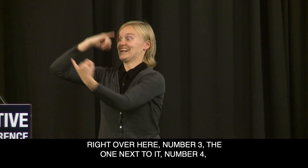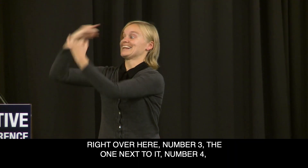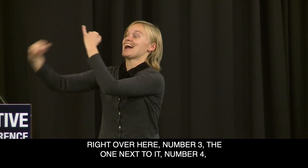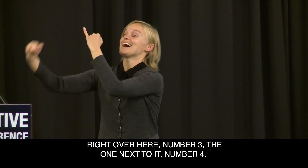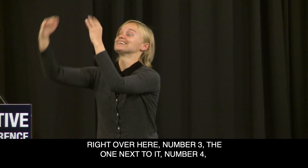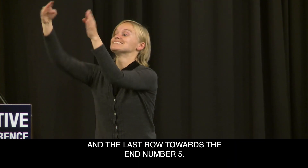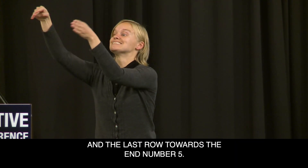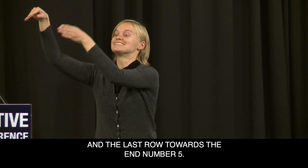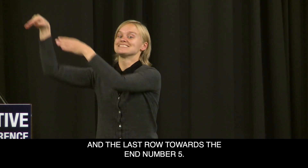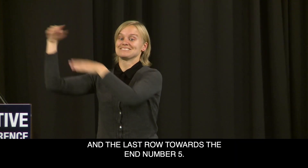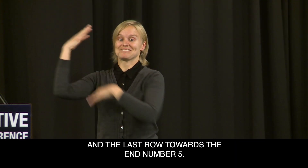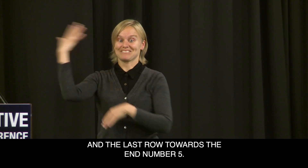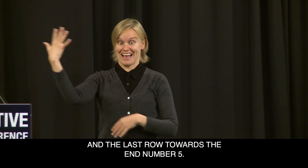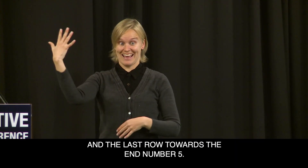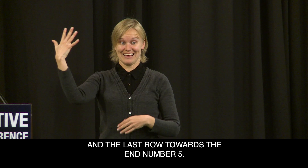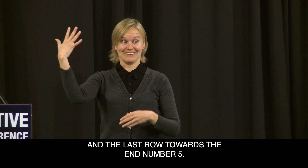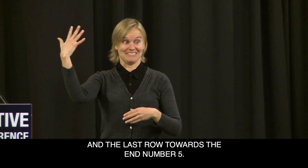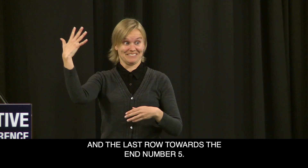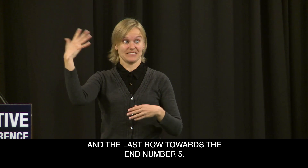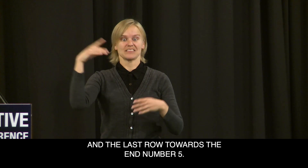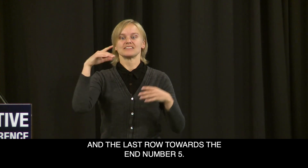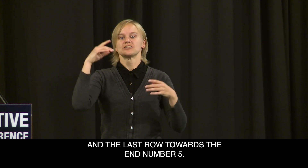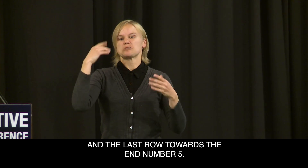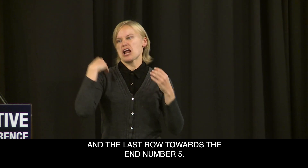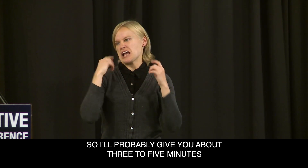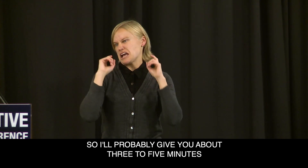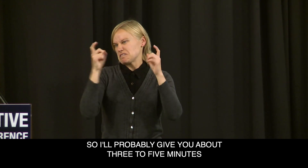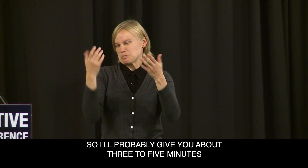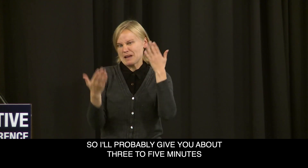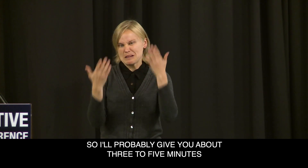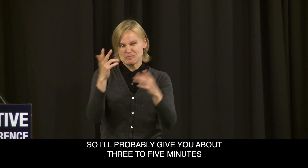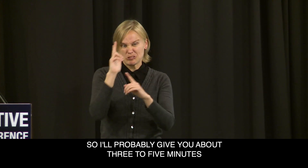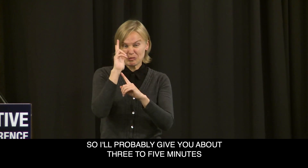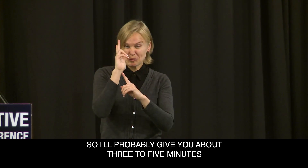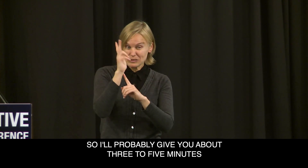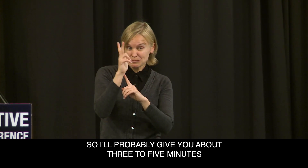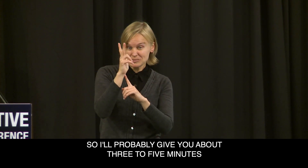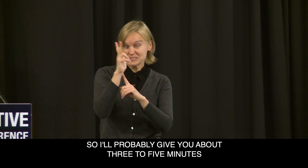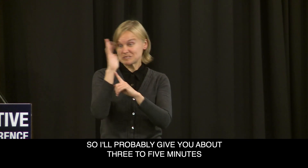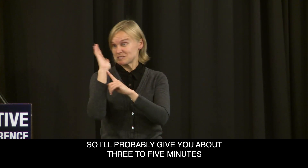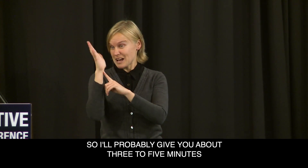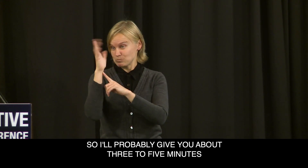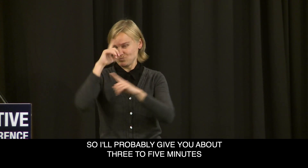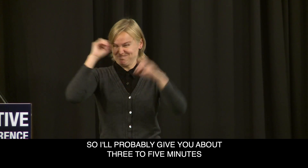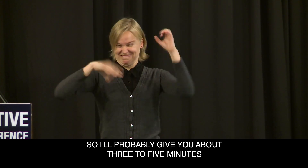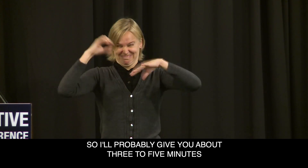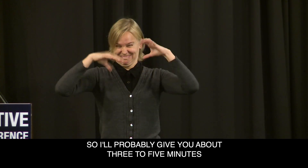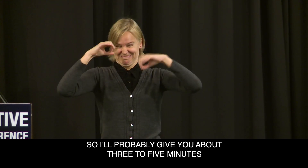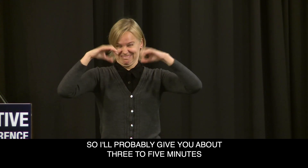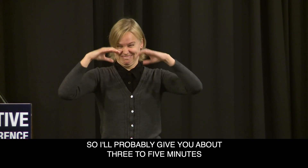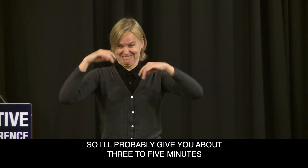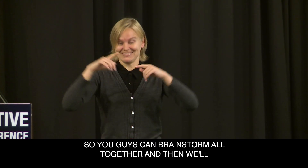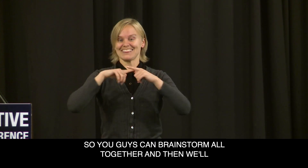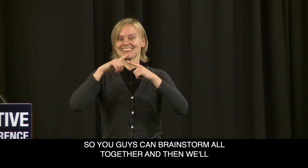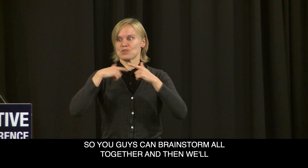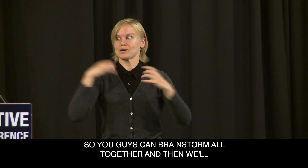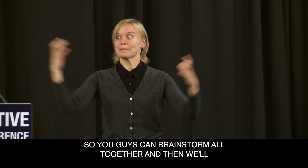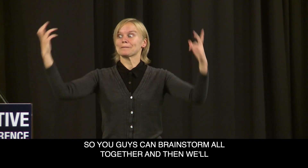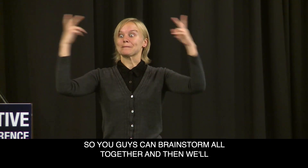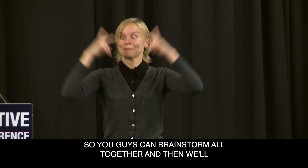number 4, and the last row towards the end, number 5. So I'll probably give you about 3 to 5 minutes so you guys can brainstorm all